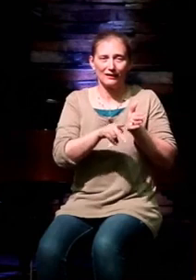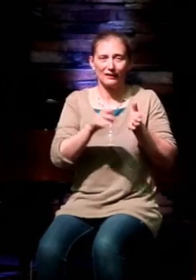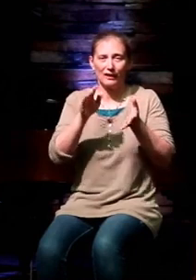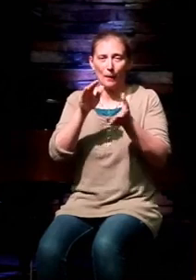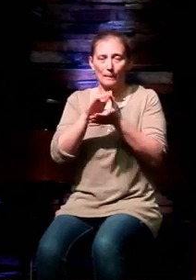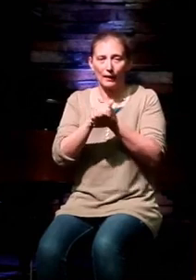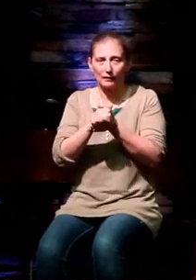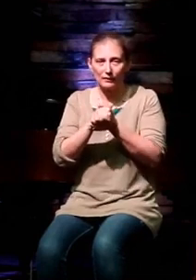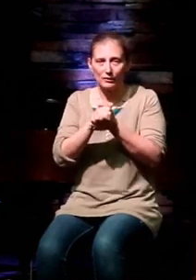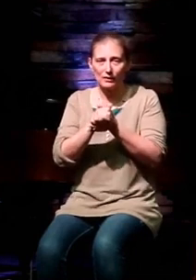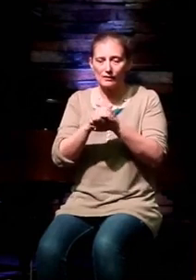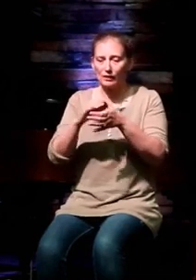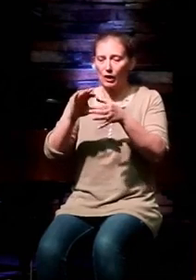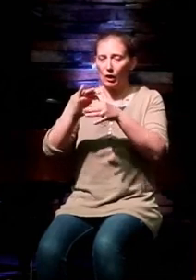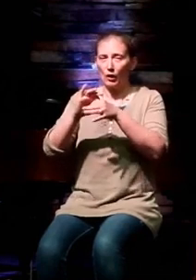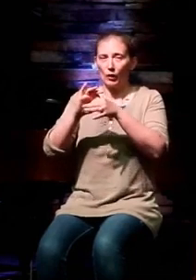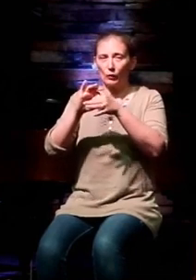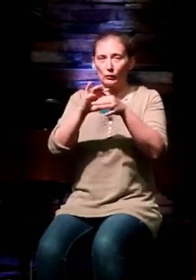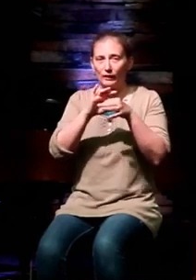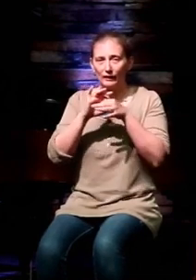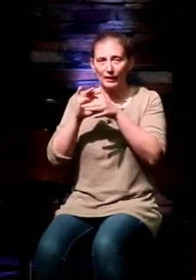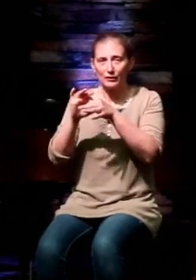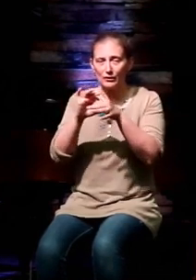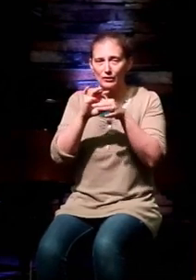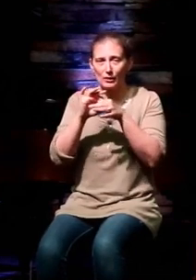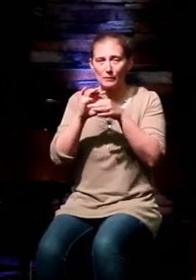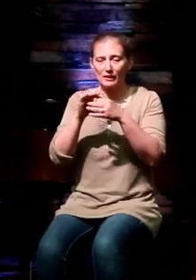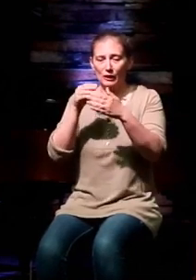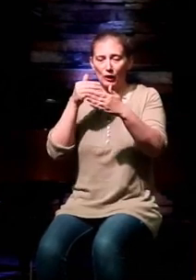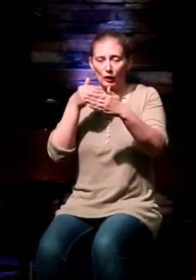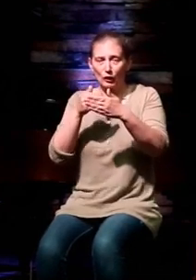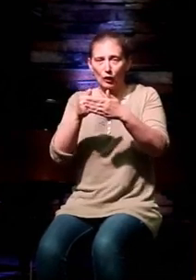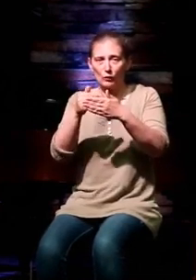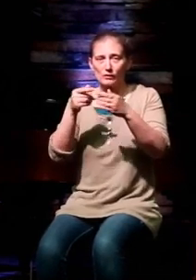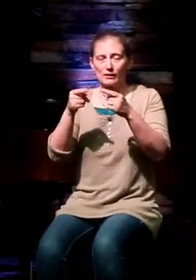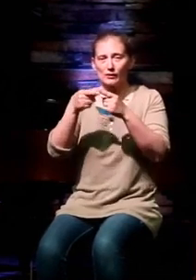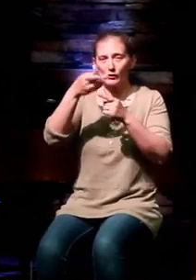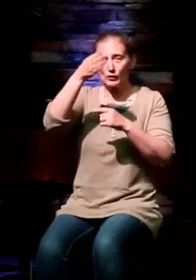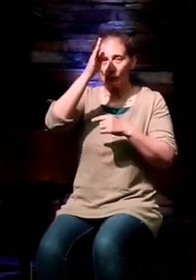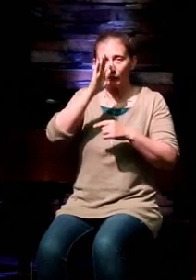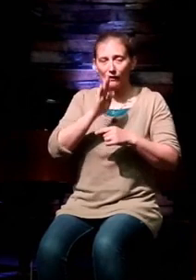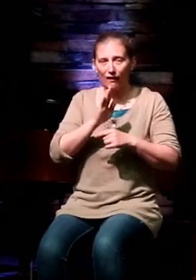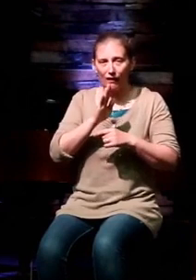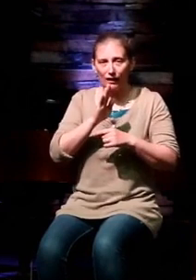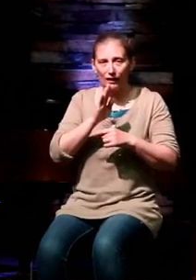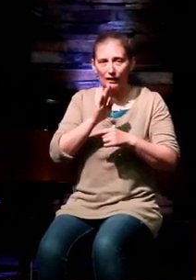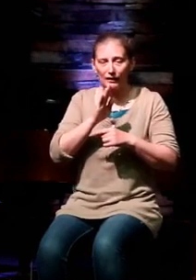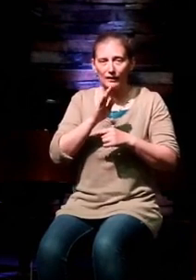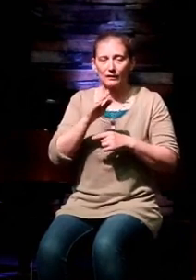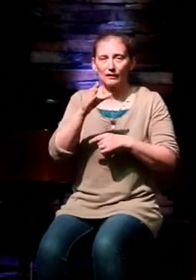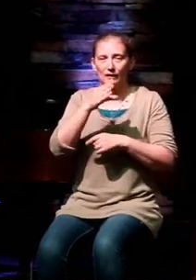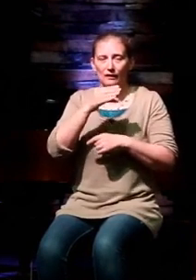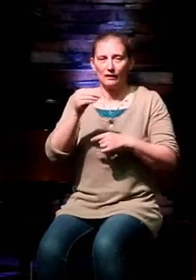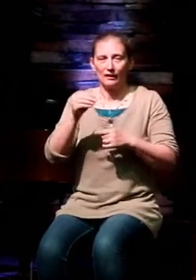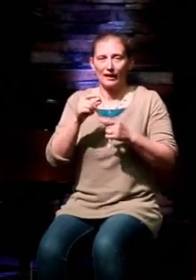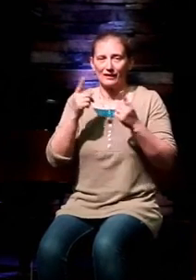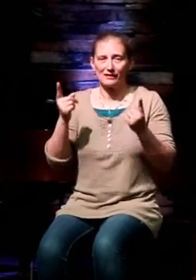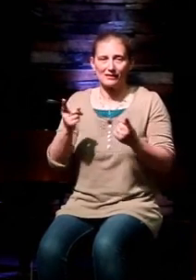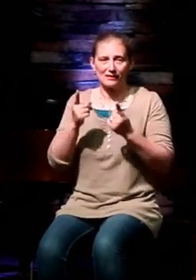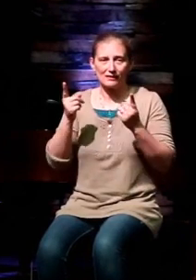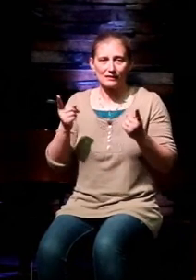your relationship or your closeness, intimacy with God. I've seen sin kill a lot of